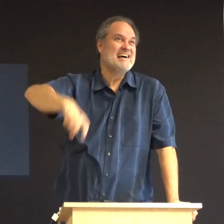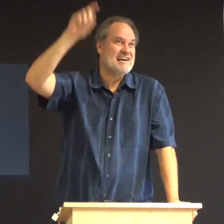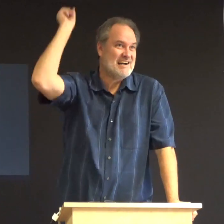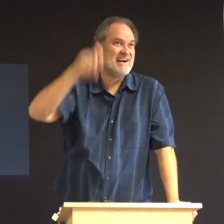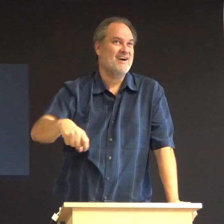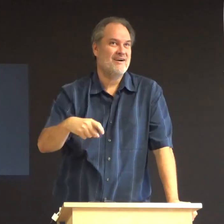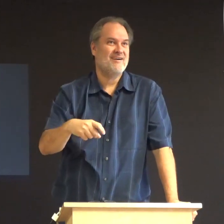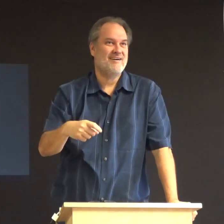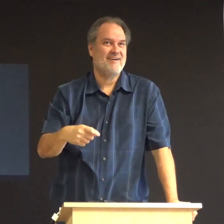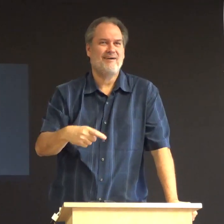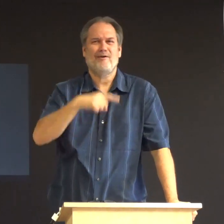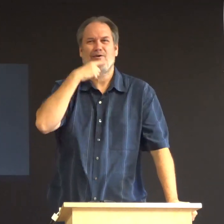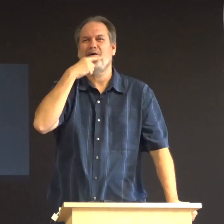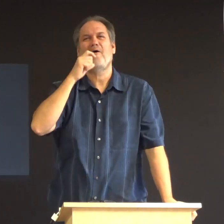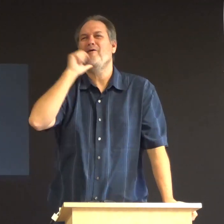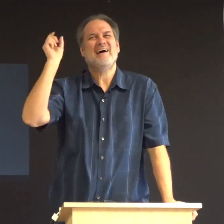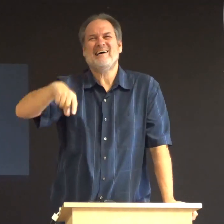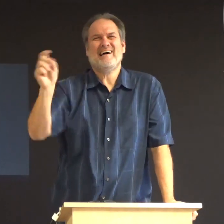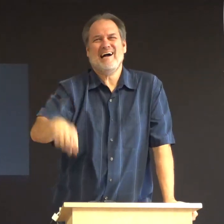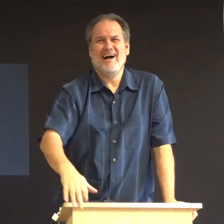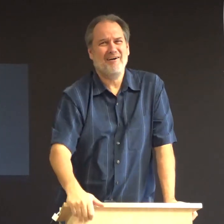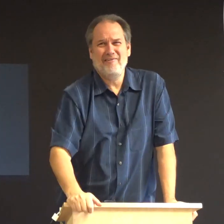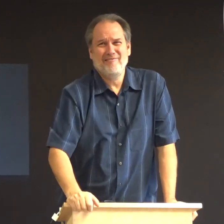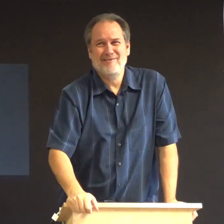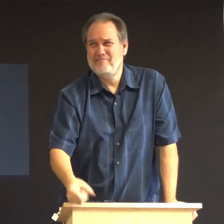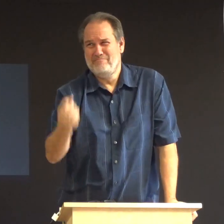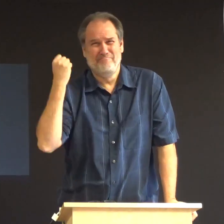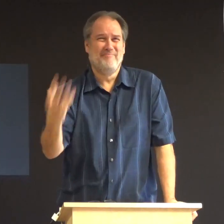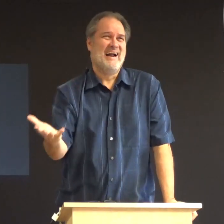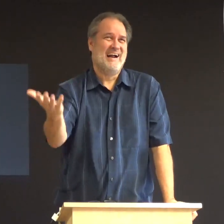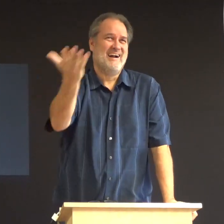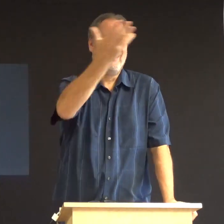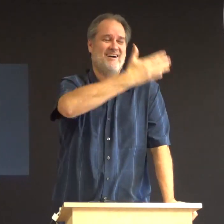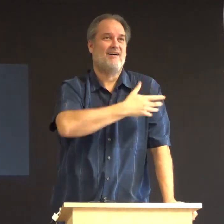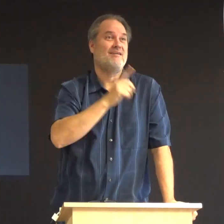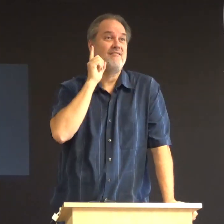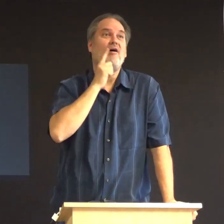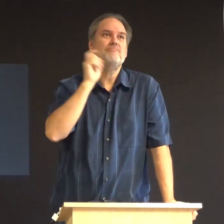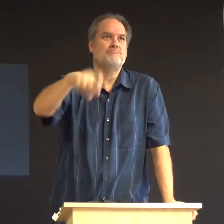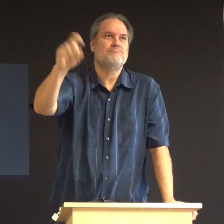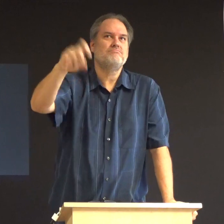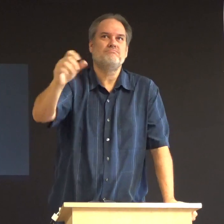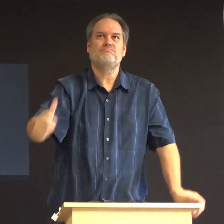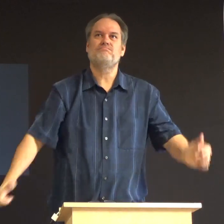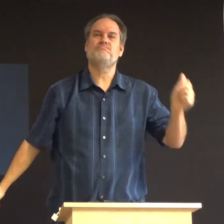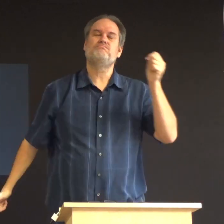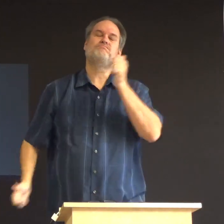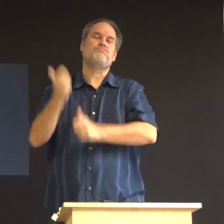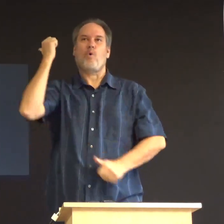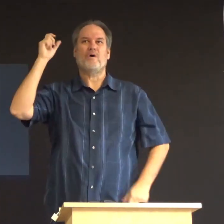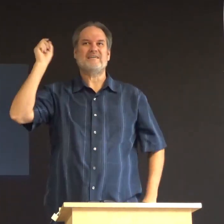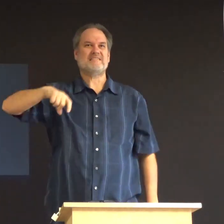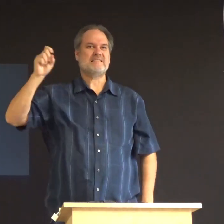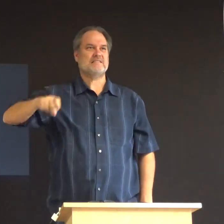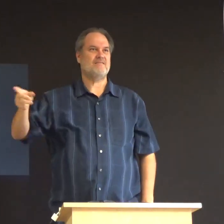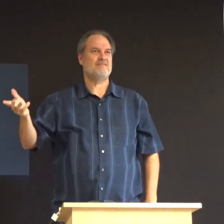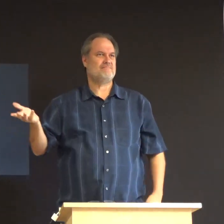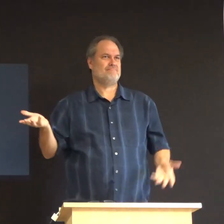You know that deaf need. Hearing don't need. There's many, many hearing churches. Deaf